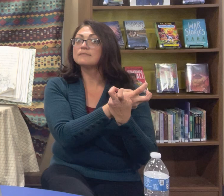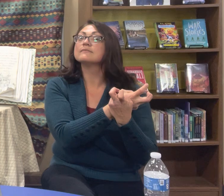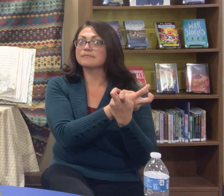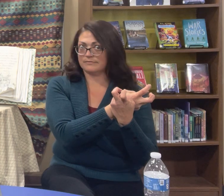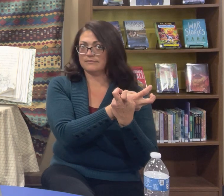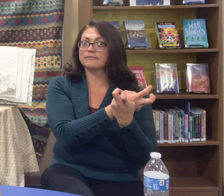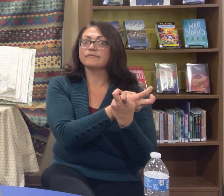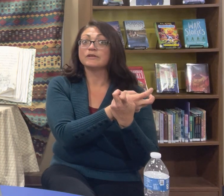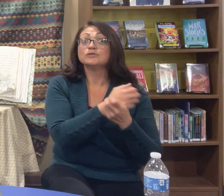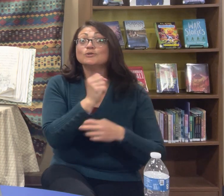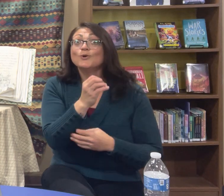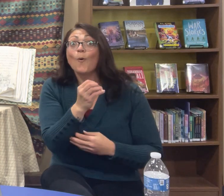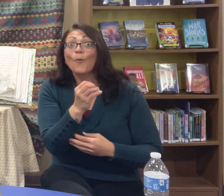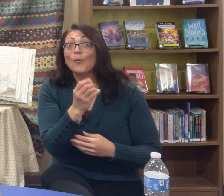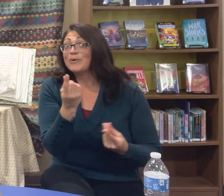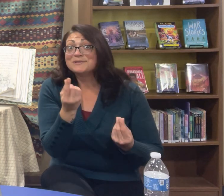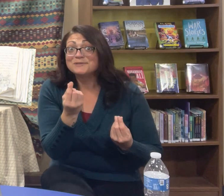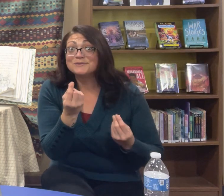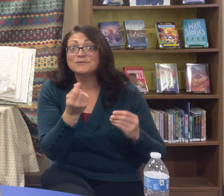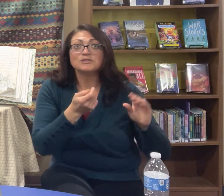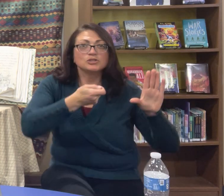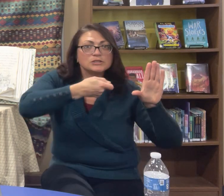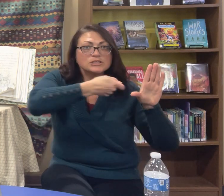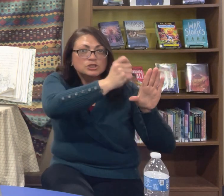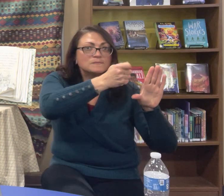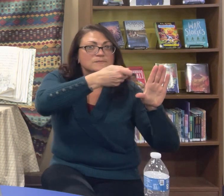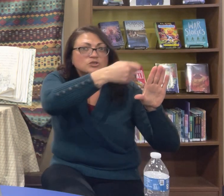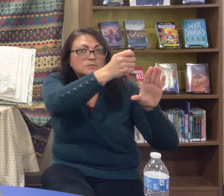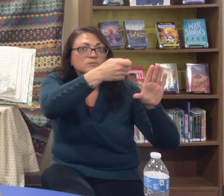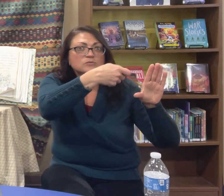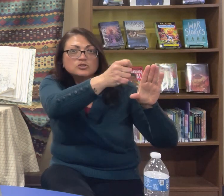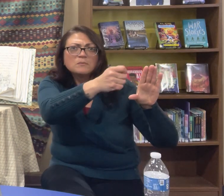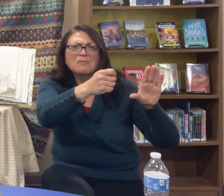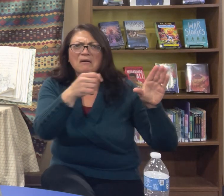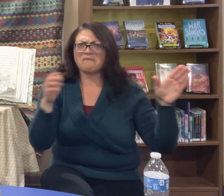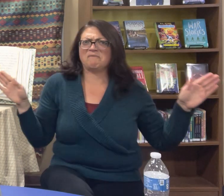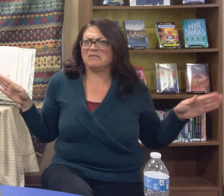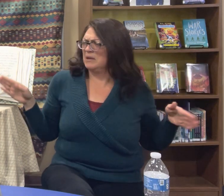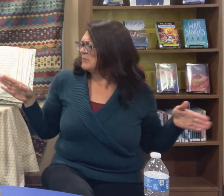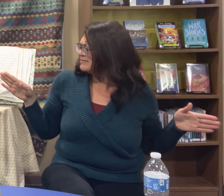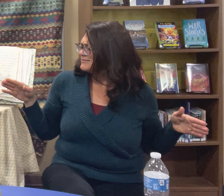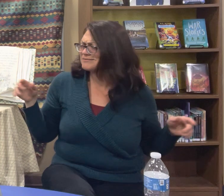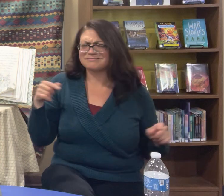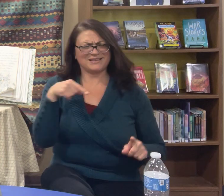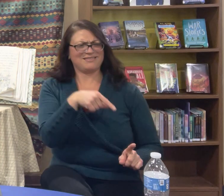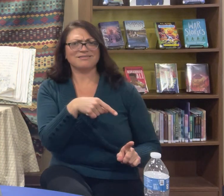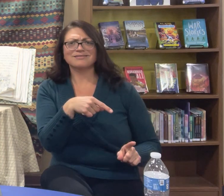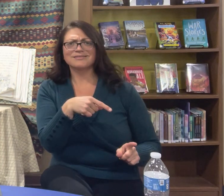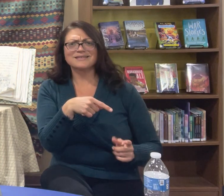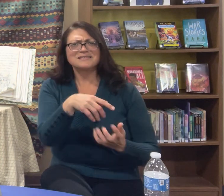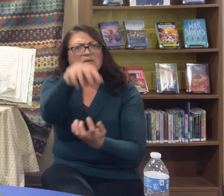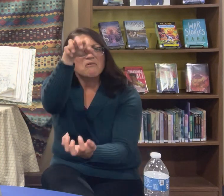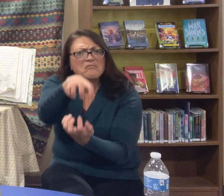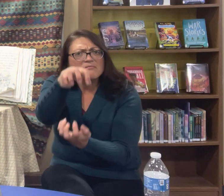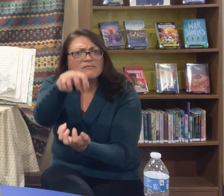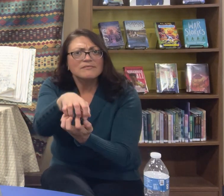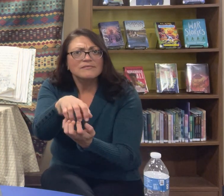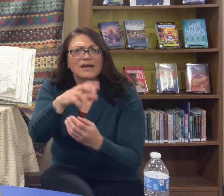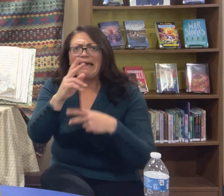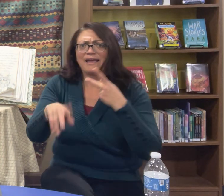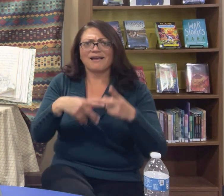Mary chipped away and uncovered ribs. Flippers! Was it a crocodile? A